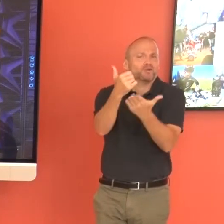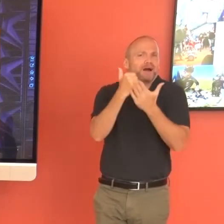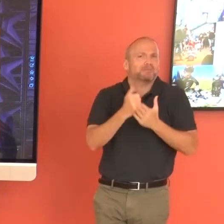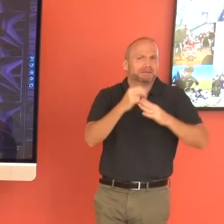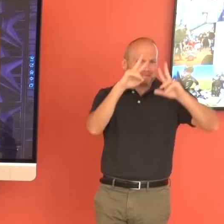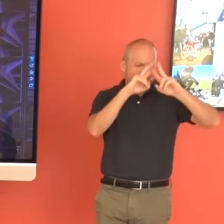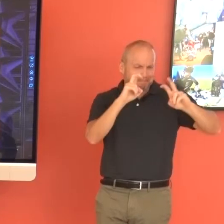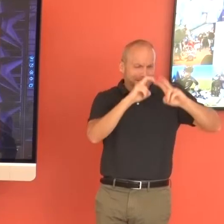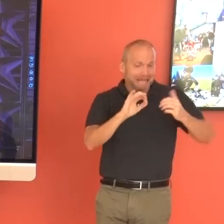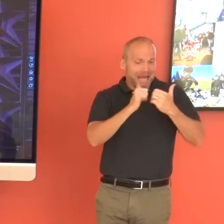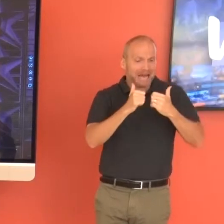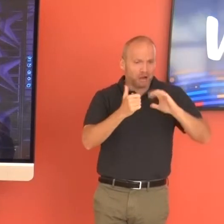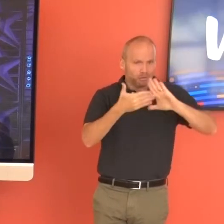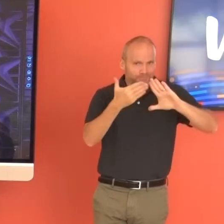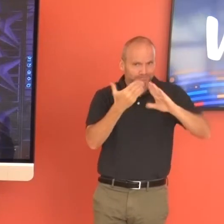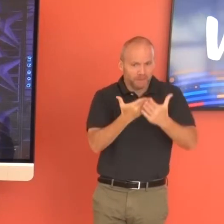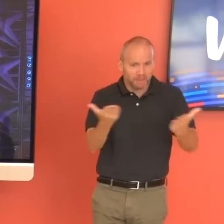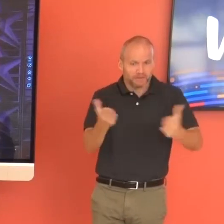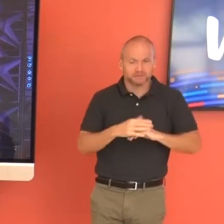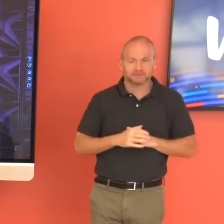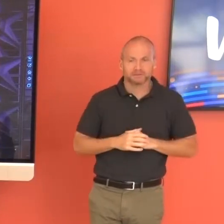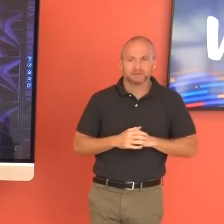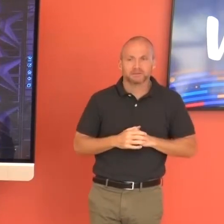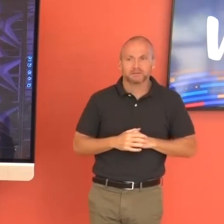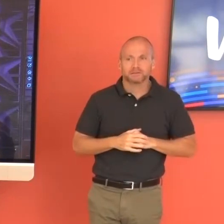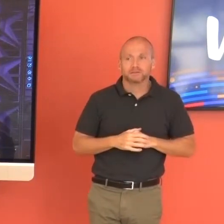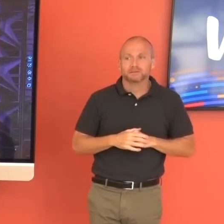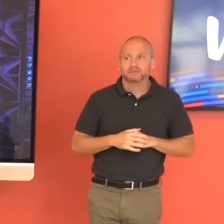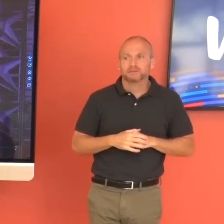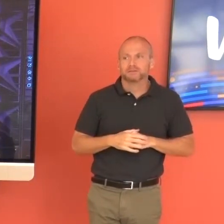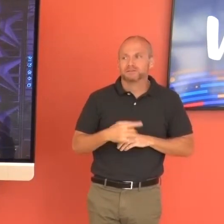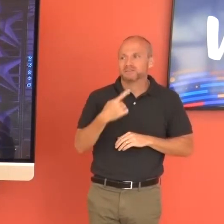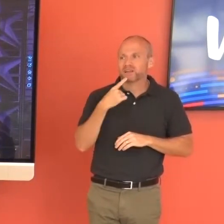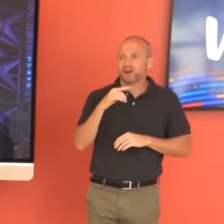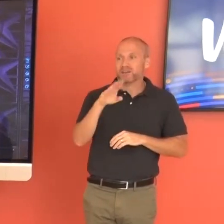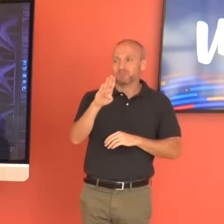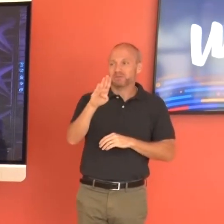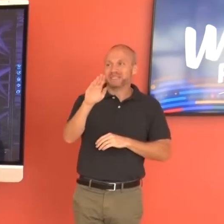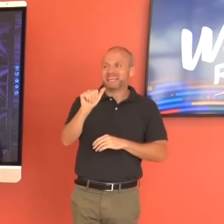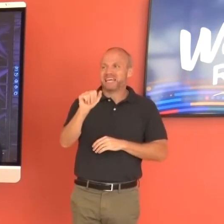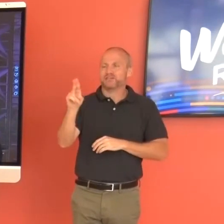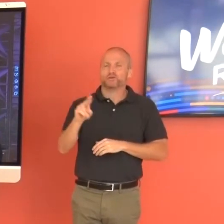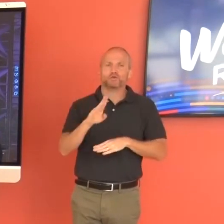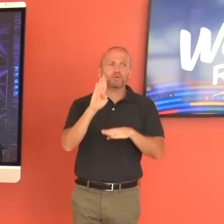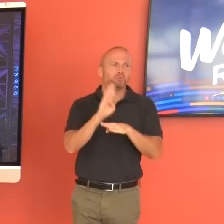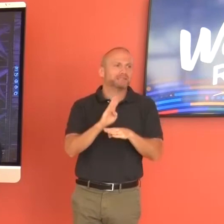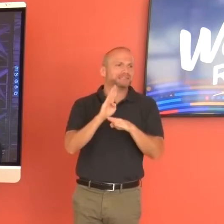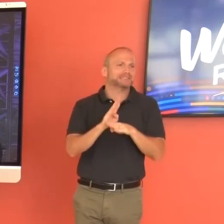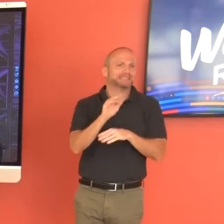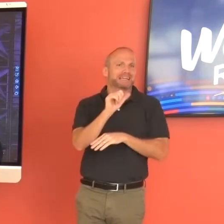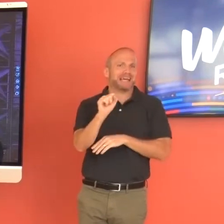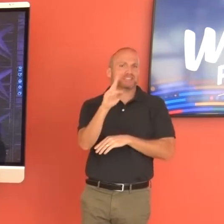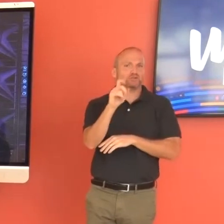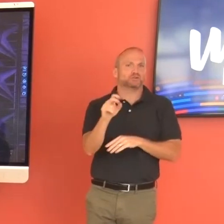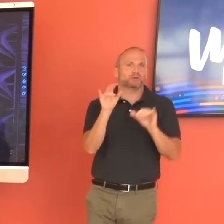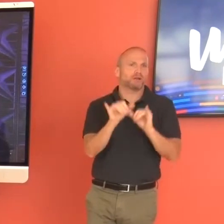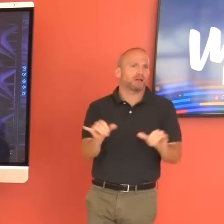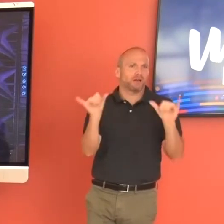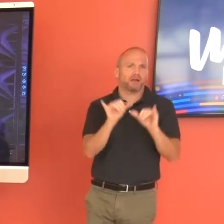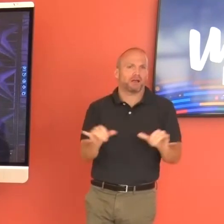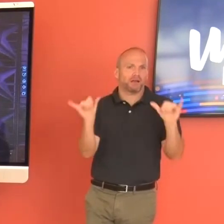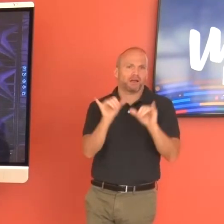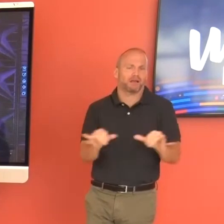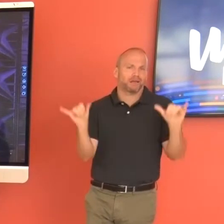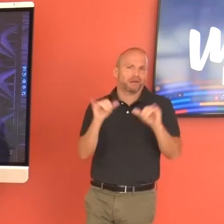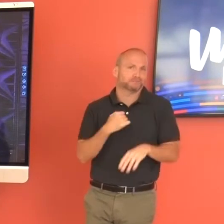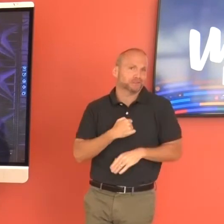everything. Because instead of just saying, they call it BAU, business as usual, instead of just dumping BAU all over the place